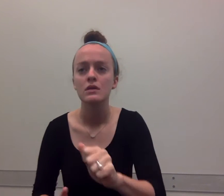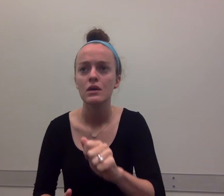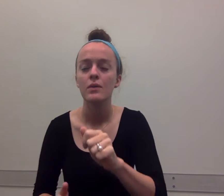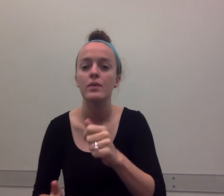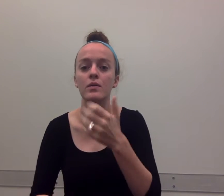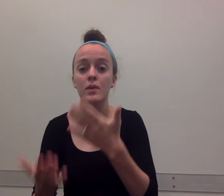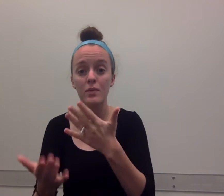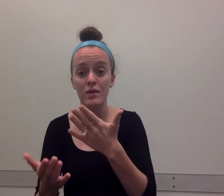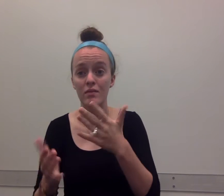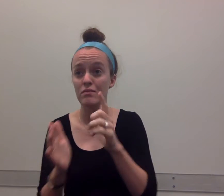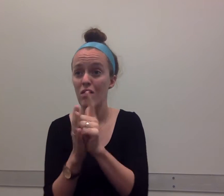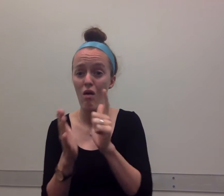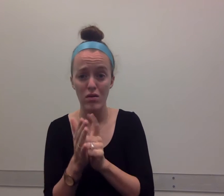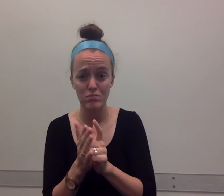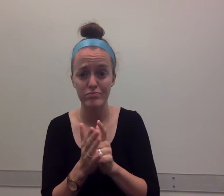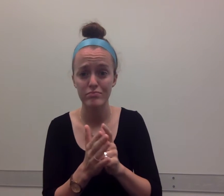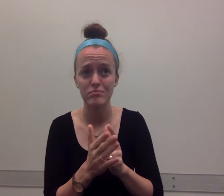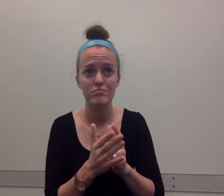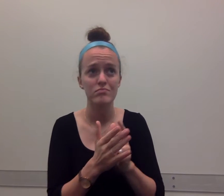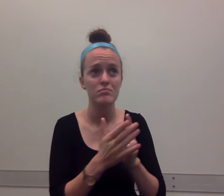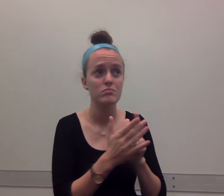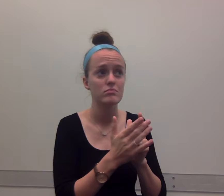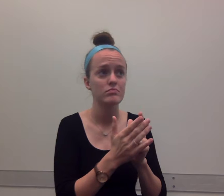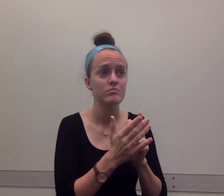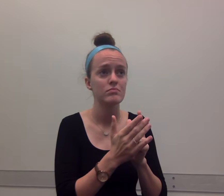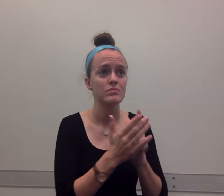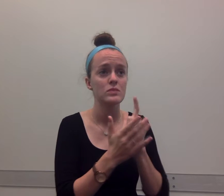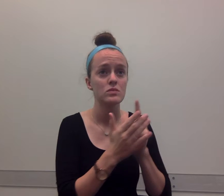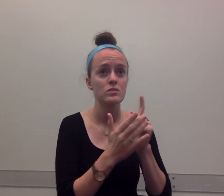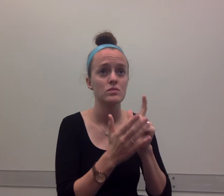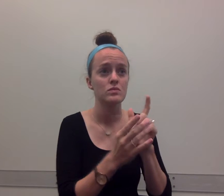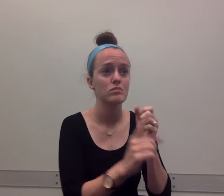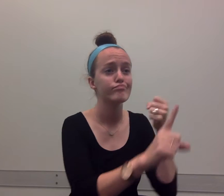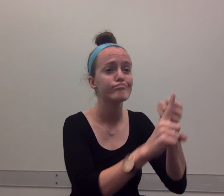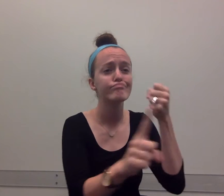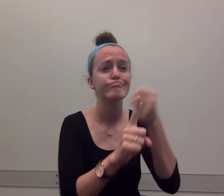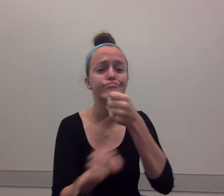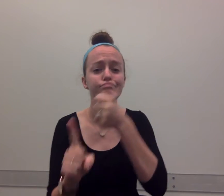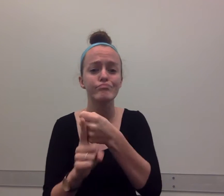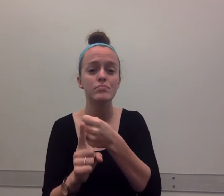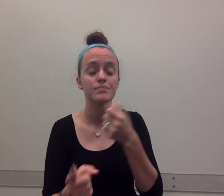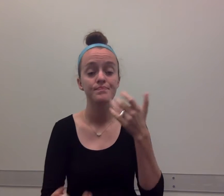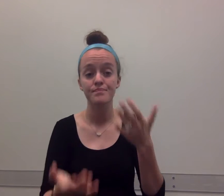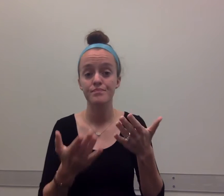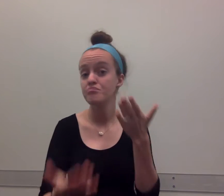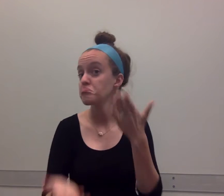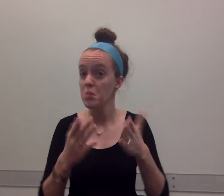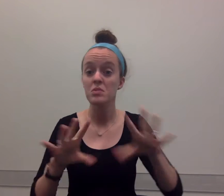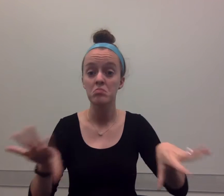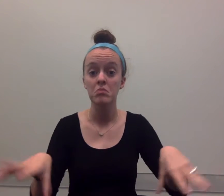bad ways. Most people would probably be more familiar with the law through marriages and having to obtain